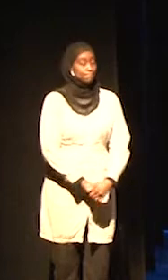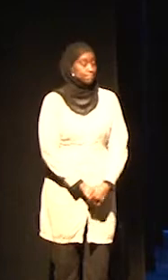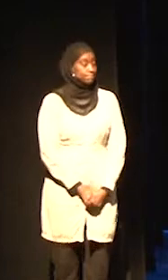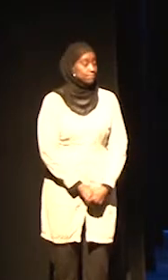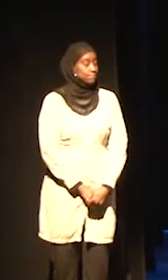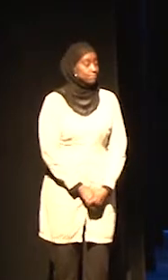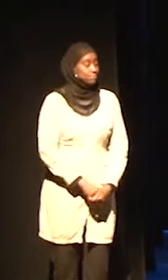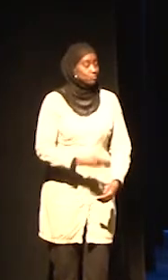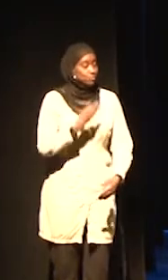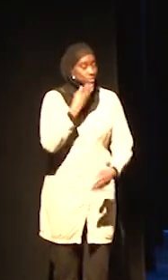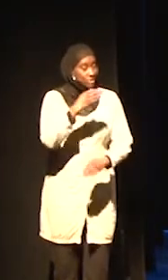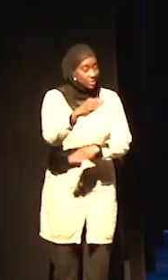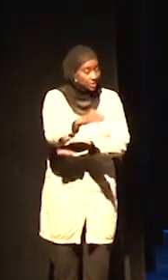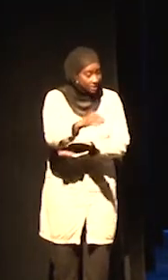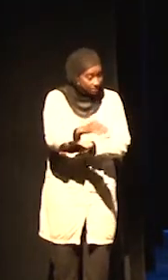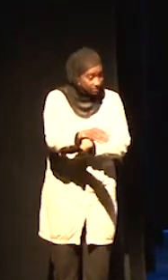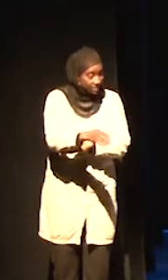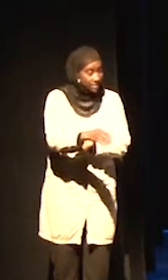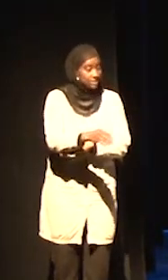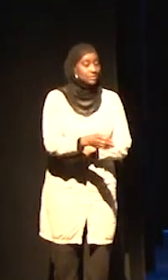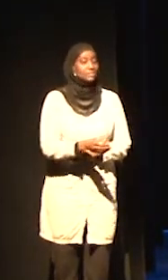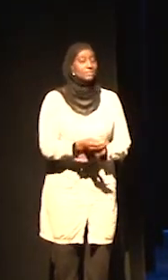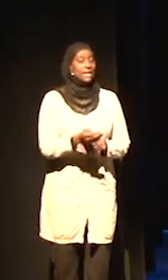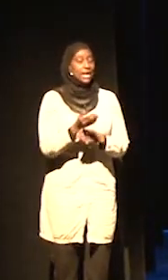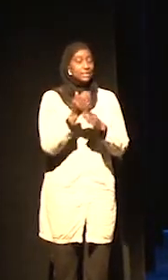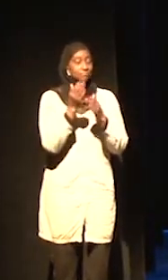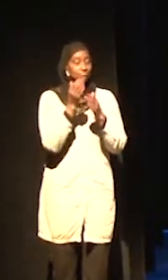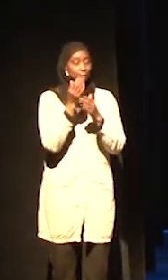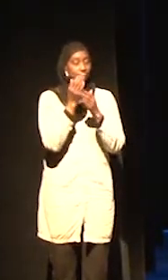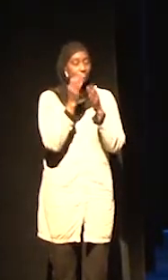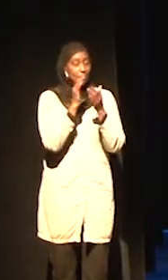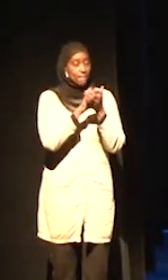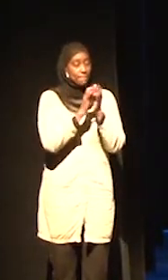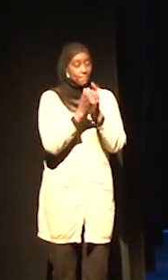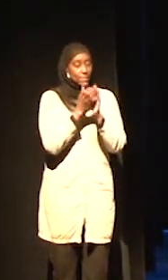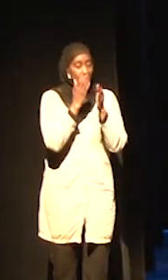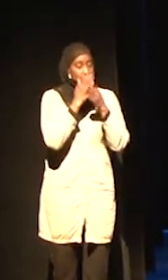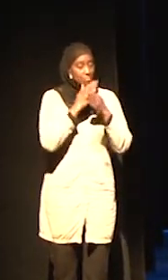Good evening and peace be upon all of you.